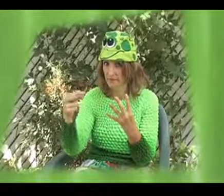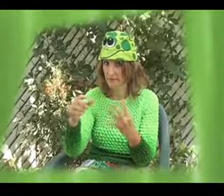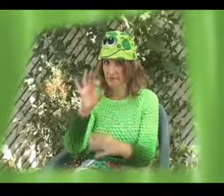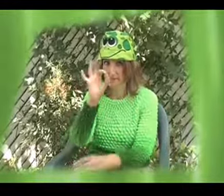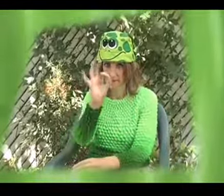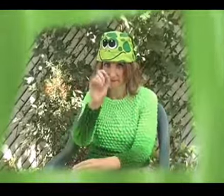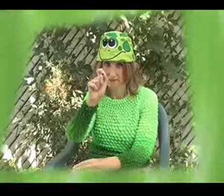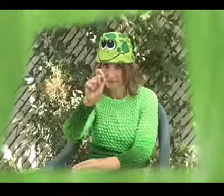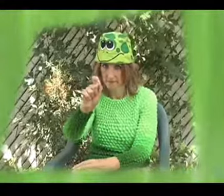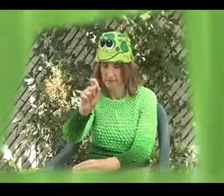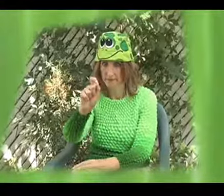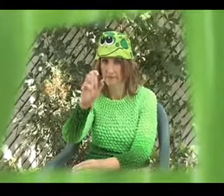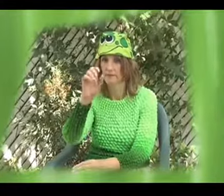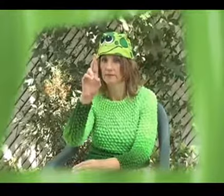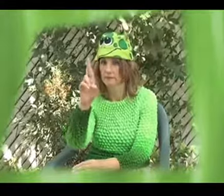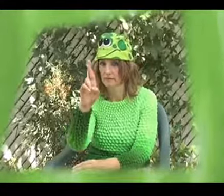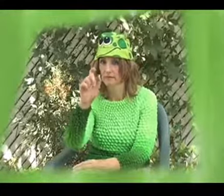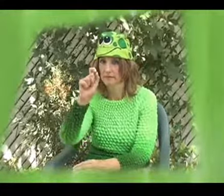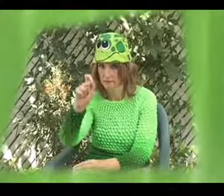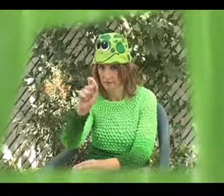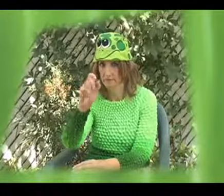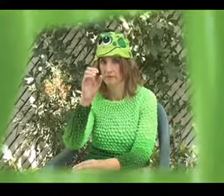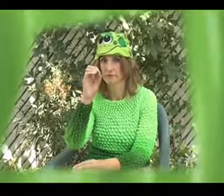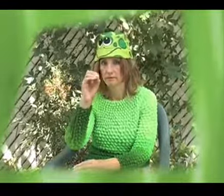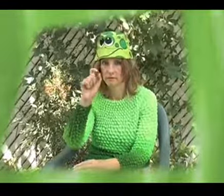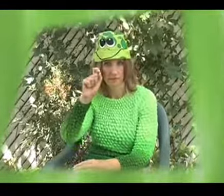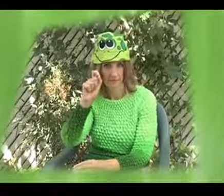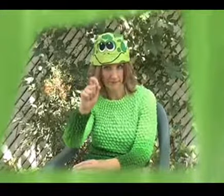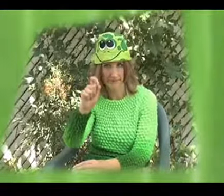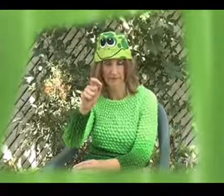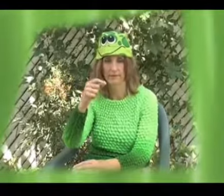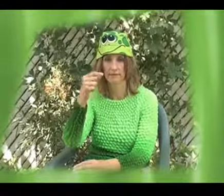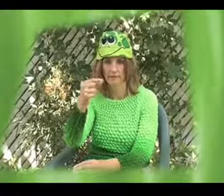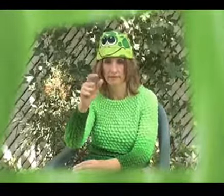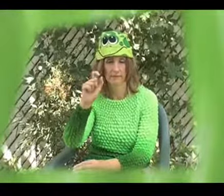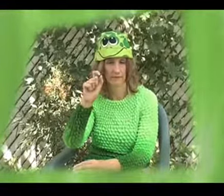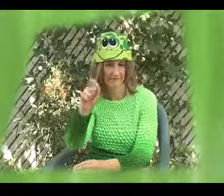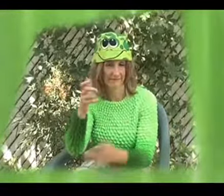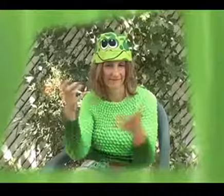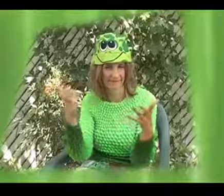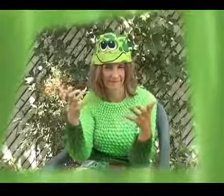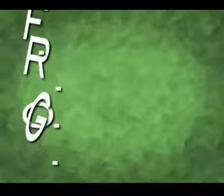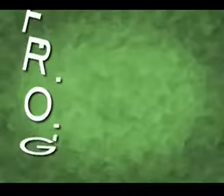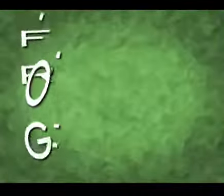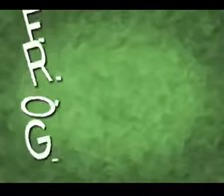F-R-O-G. F period, R period, O period, G period. And what's that